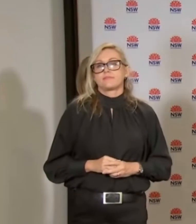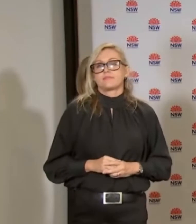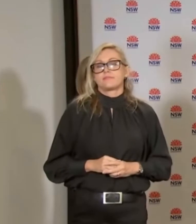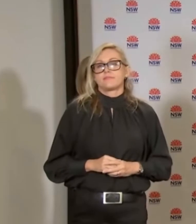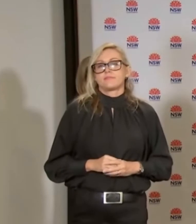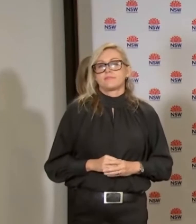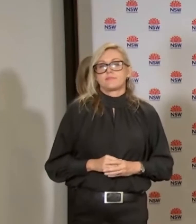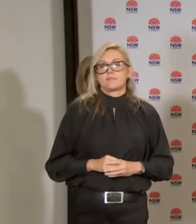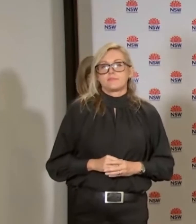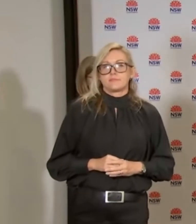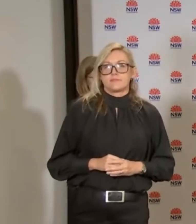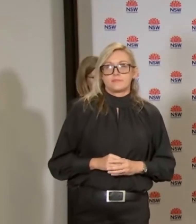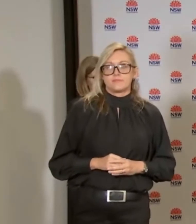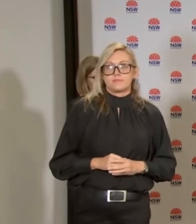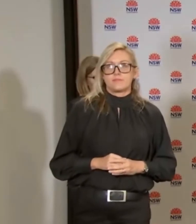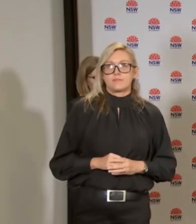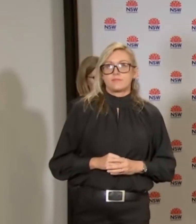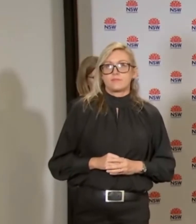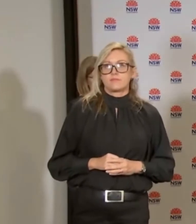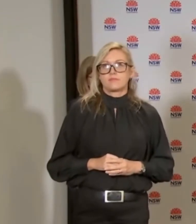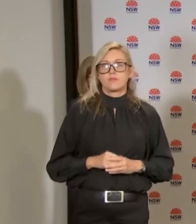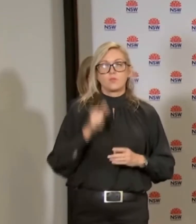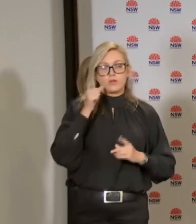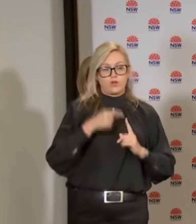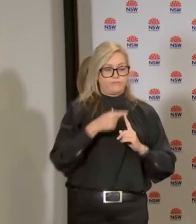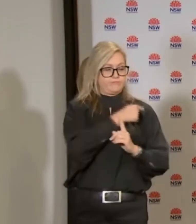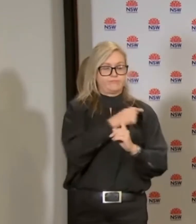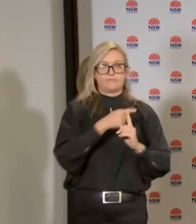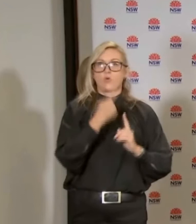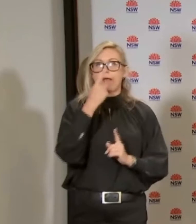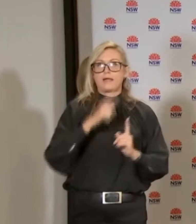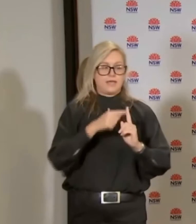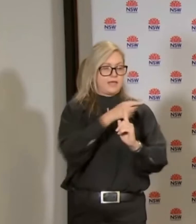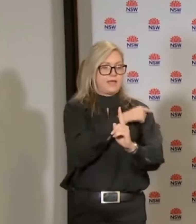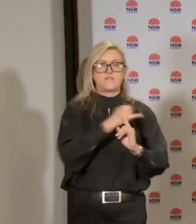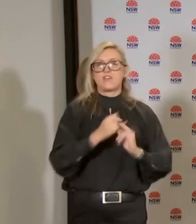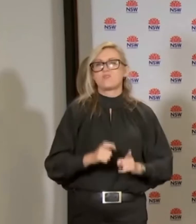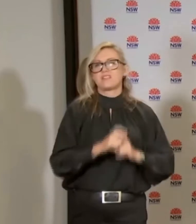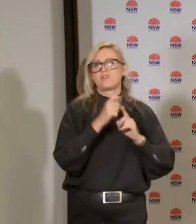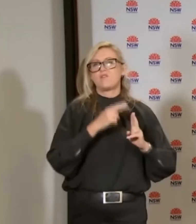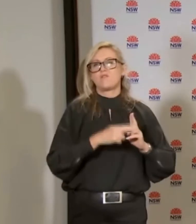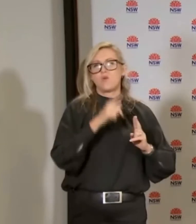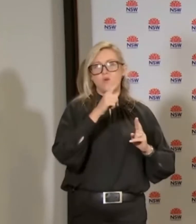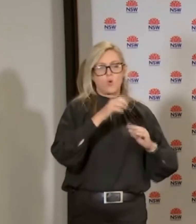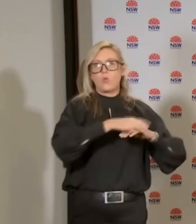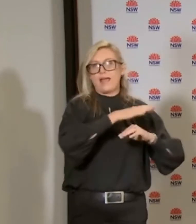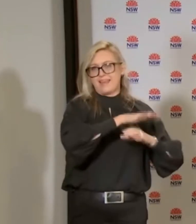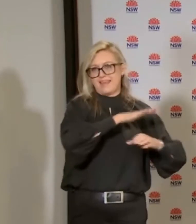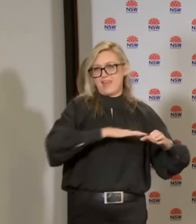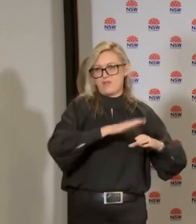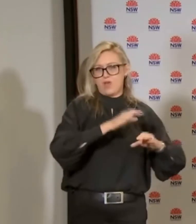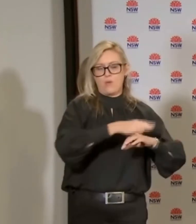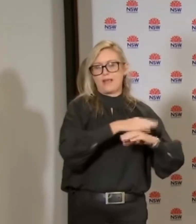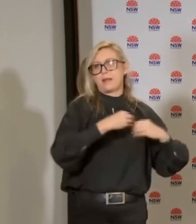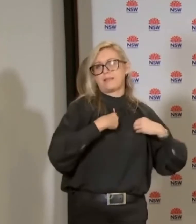been a very difficult time over the last 12 months for the wedding industry, but more particularly for those wanting to get married